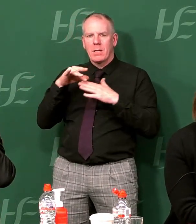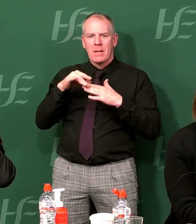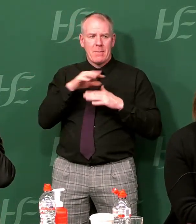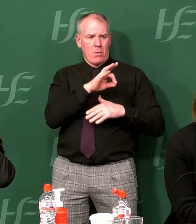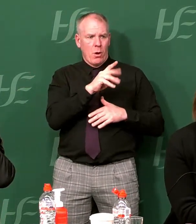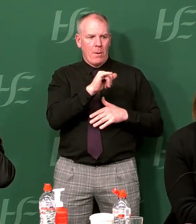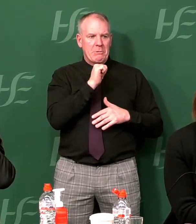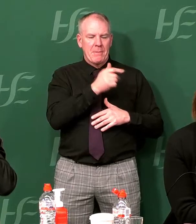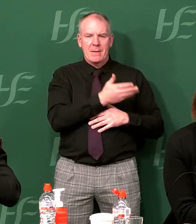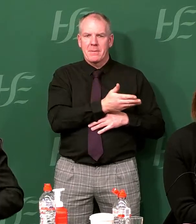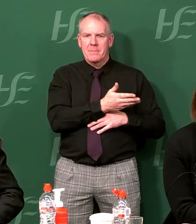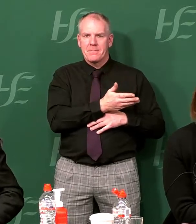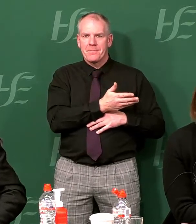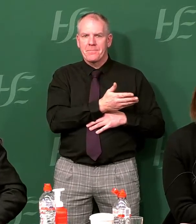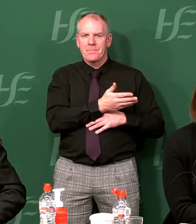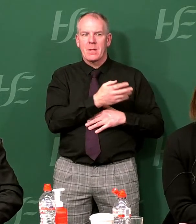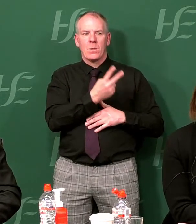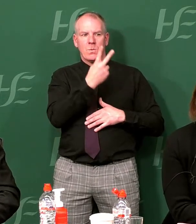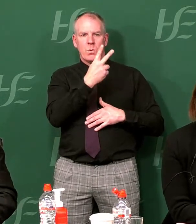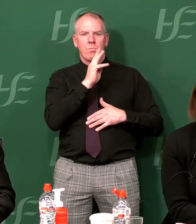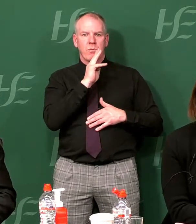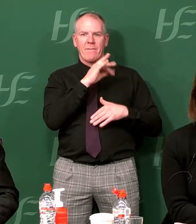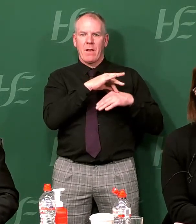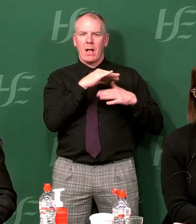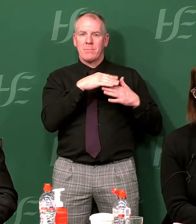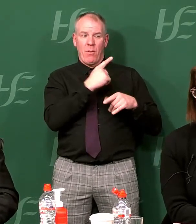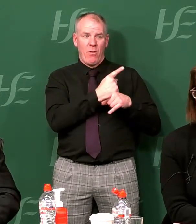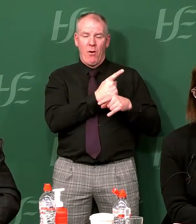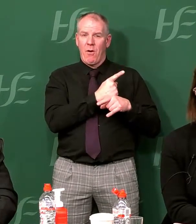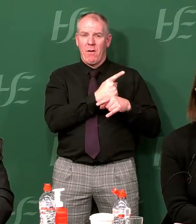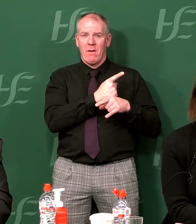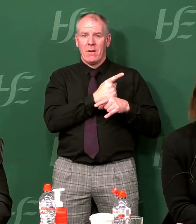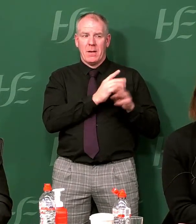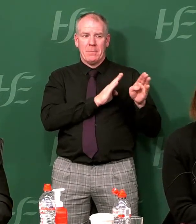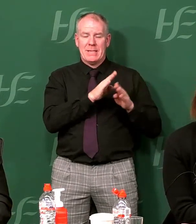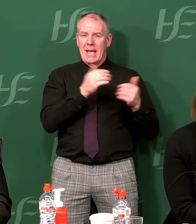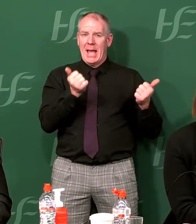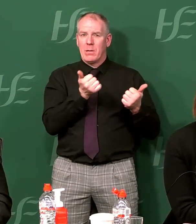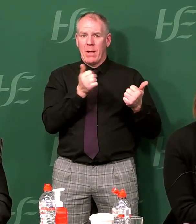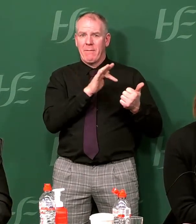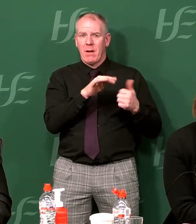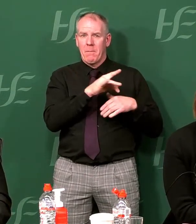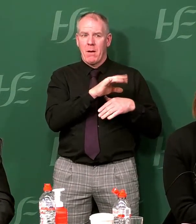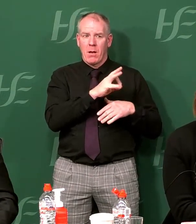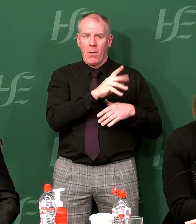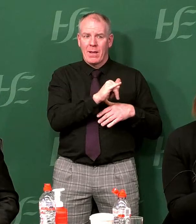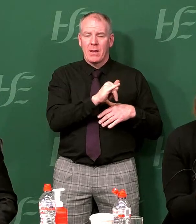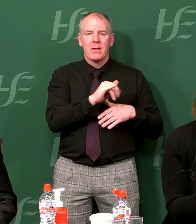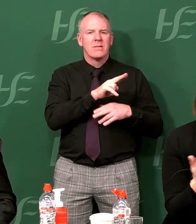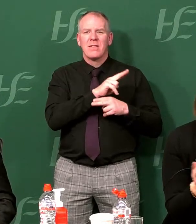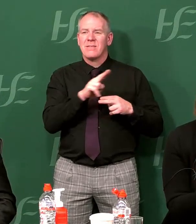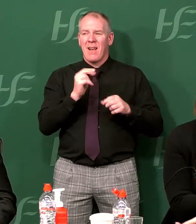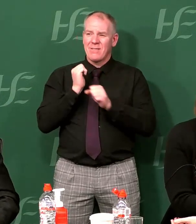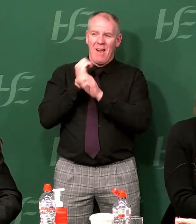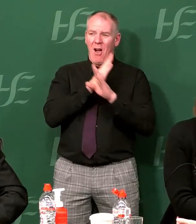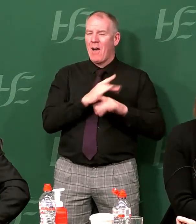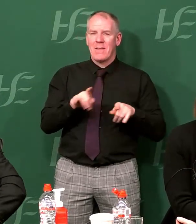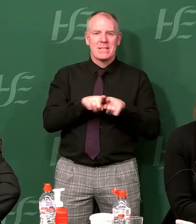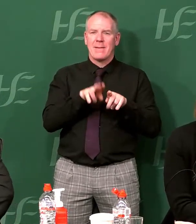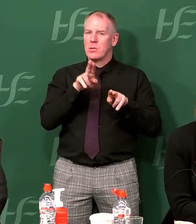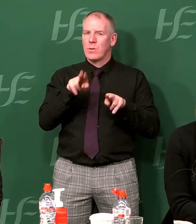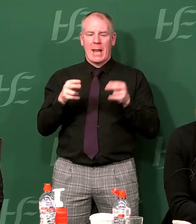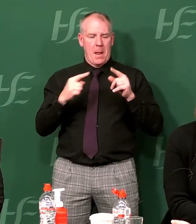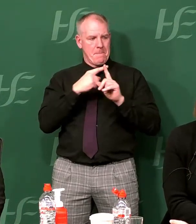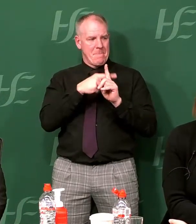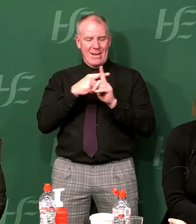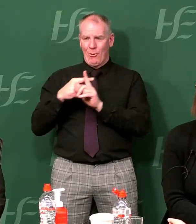of that. So you have 2 private hospitals that are very busy, and you've Merlin Park, and that's just about it. So I think they're not all the same. They're not all the same in terms